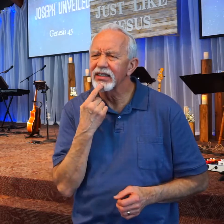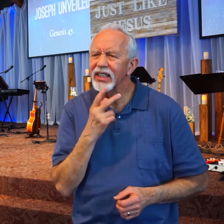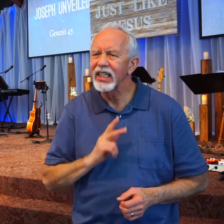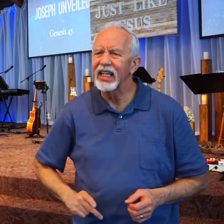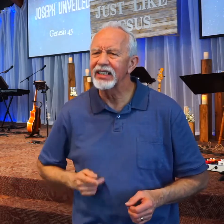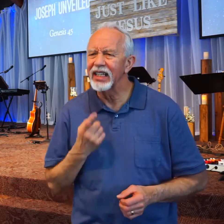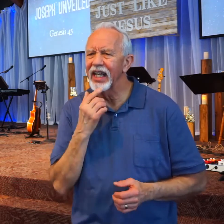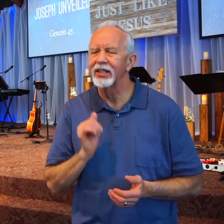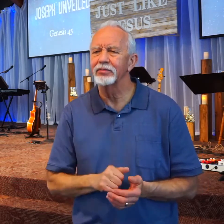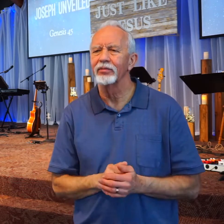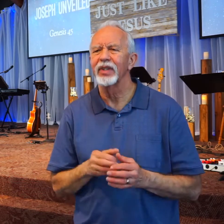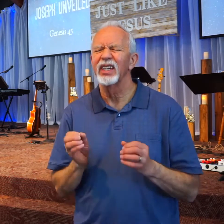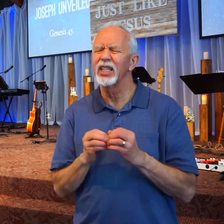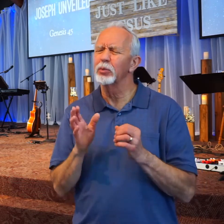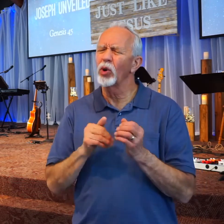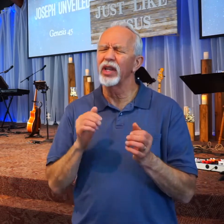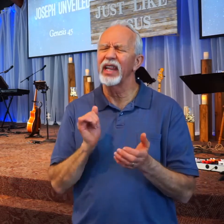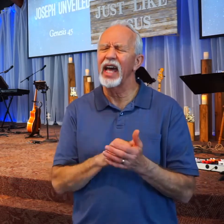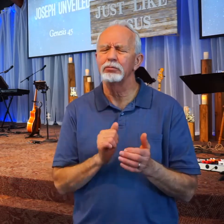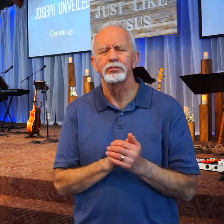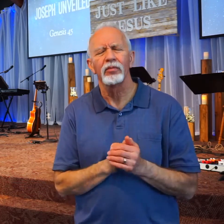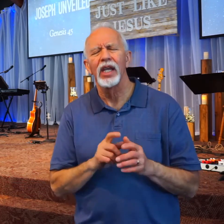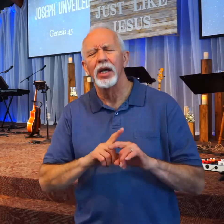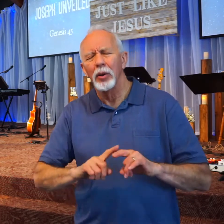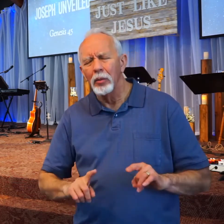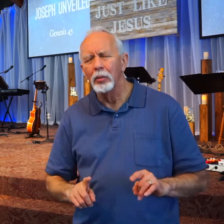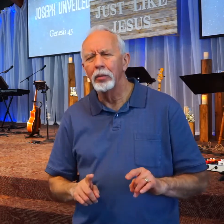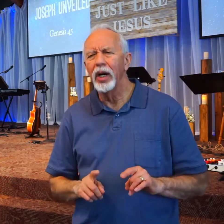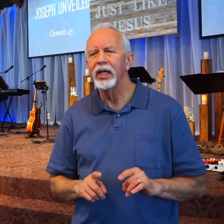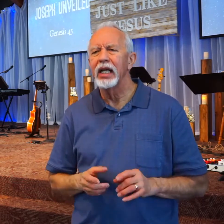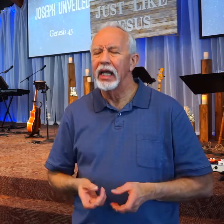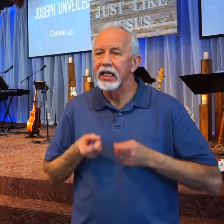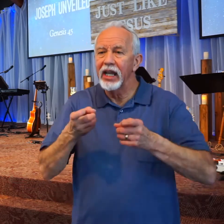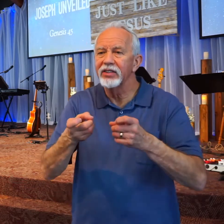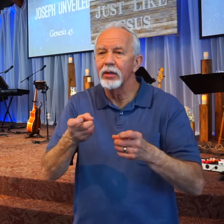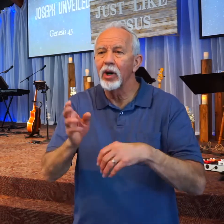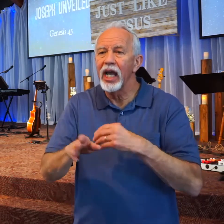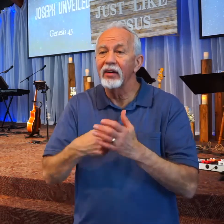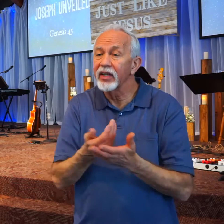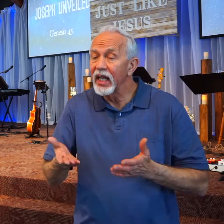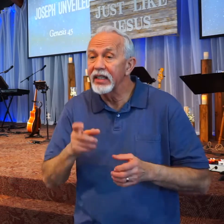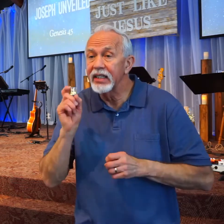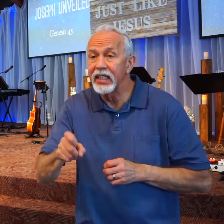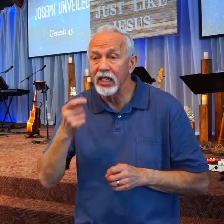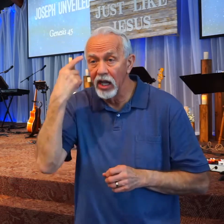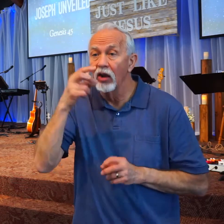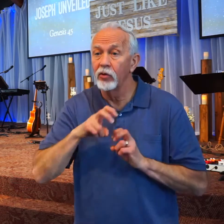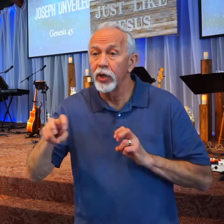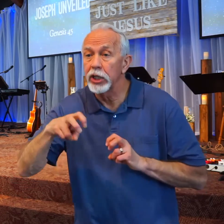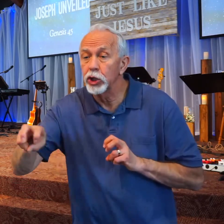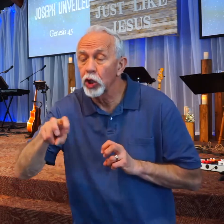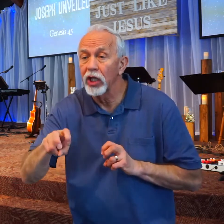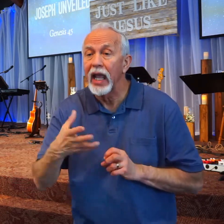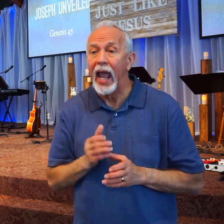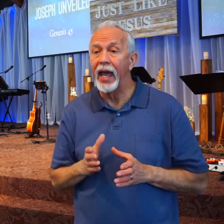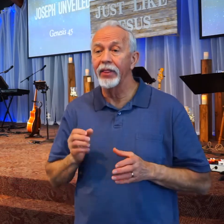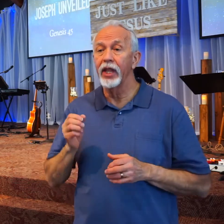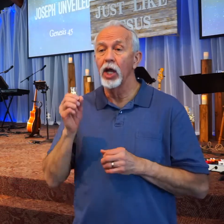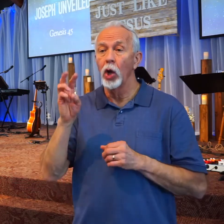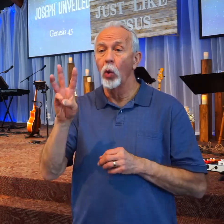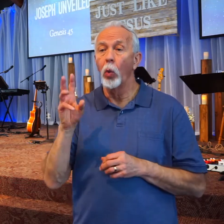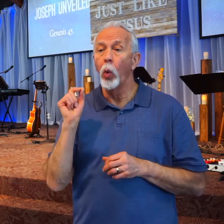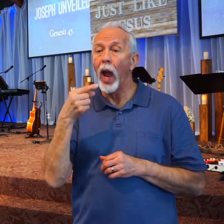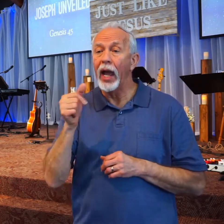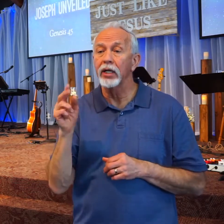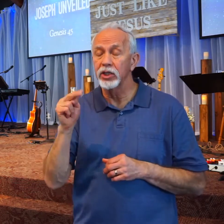And there's more to it than that, but that's the gist of it. And he provides them with all the provisions for the journey, including the wagons and the